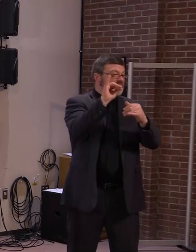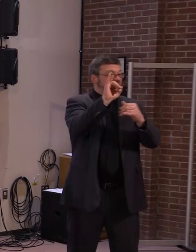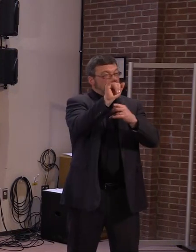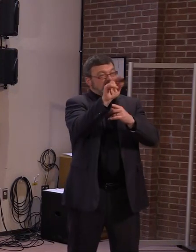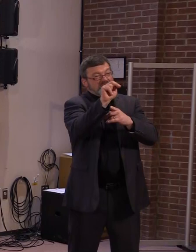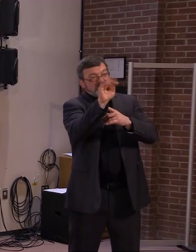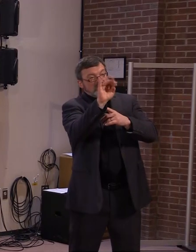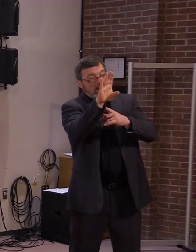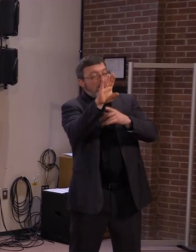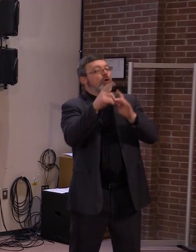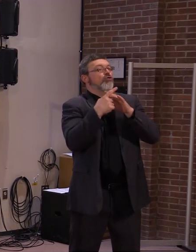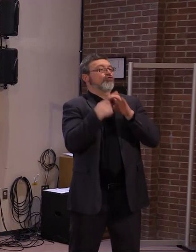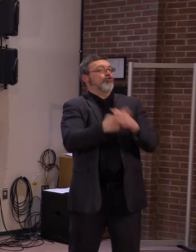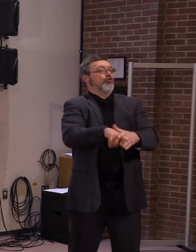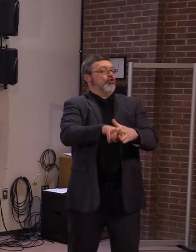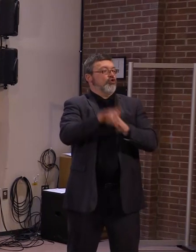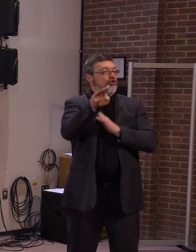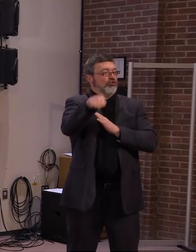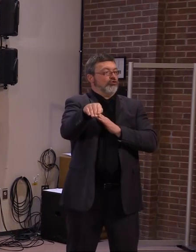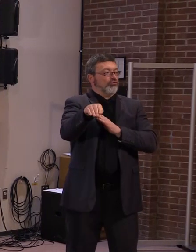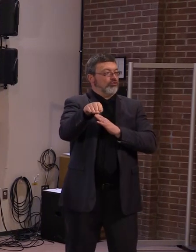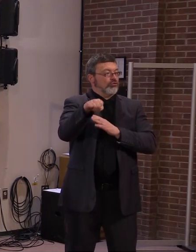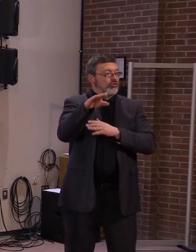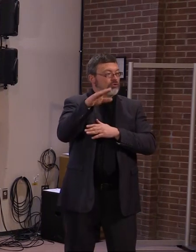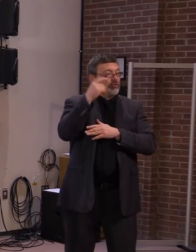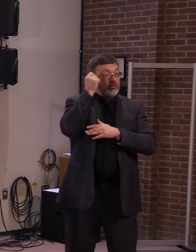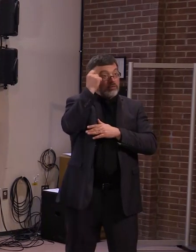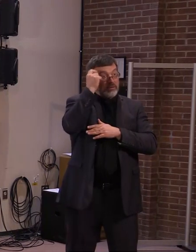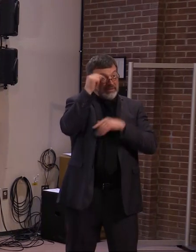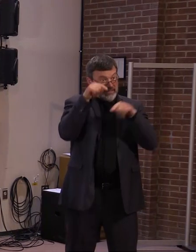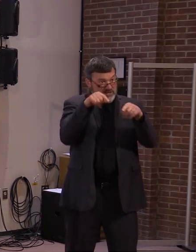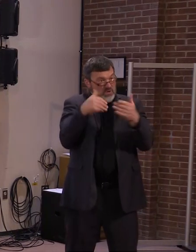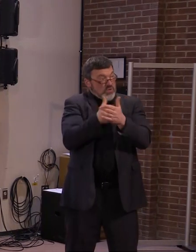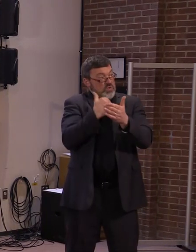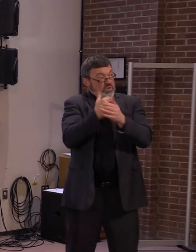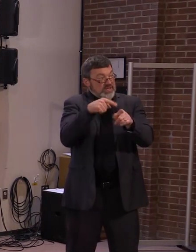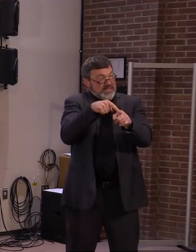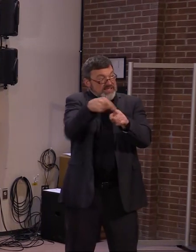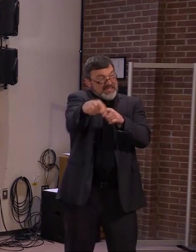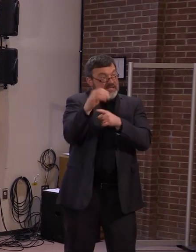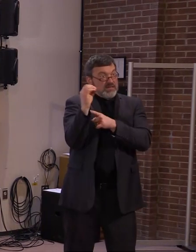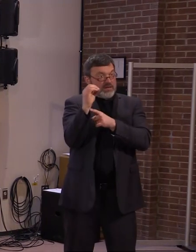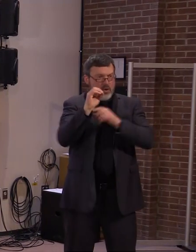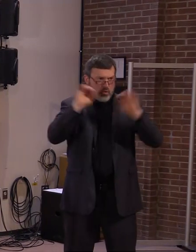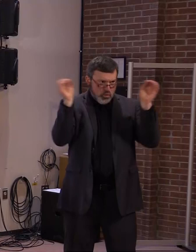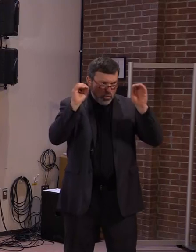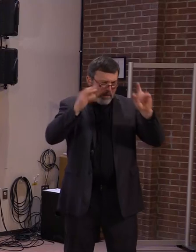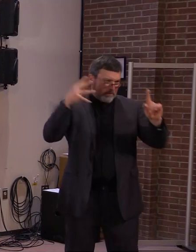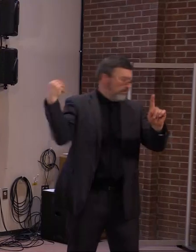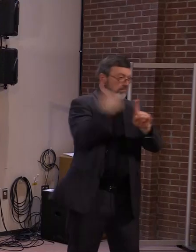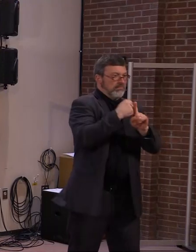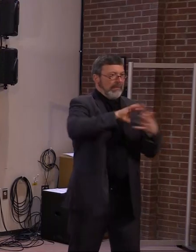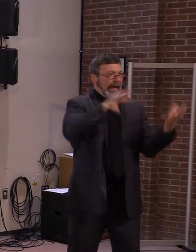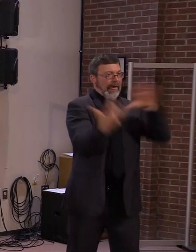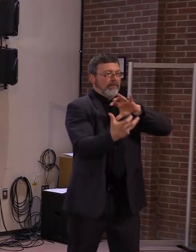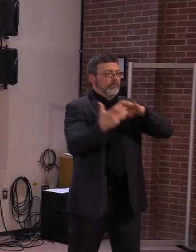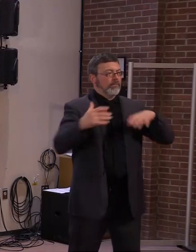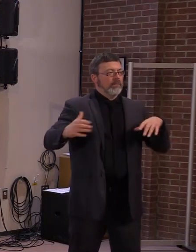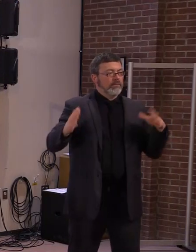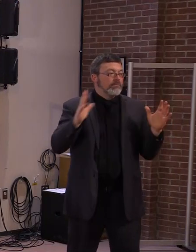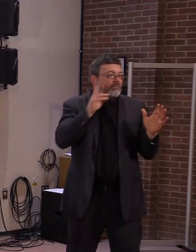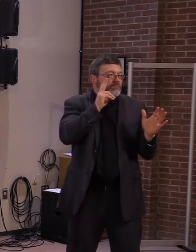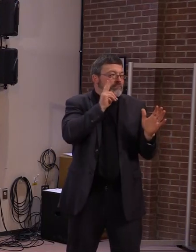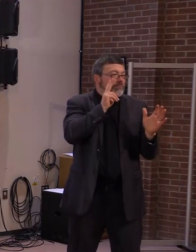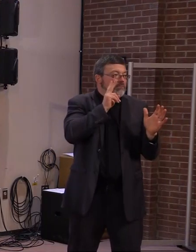anticipate, assuming that the new variant does not change the calculus significantly, that with more people getting boosted, that